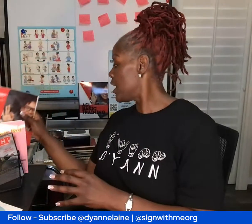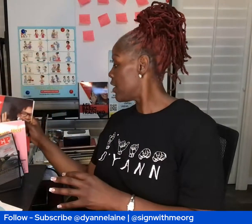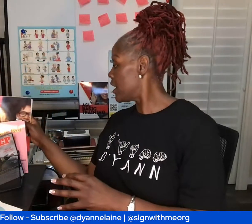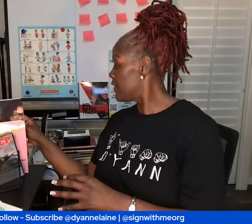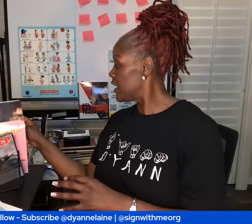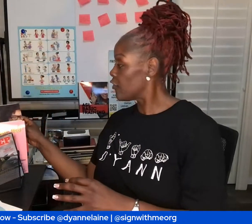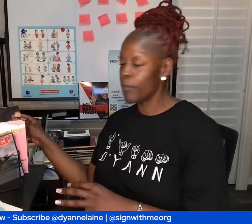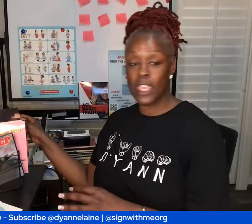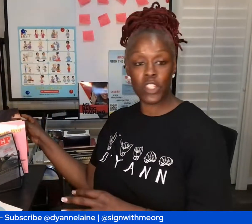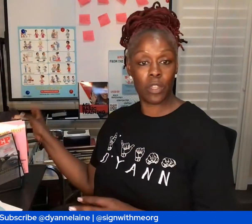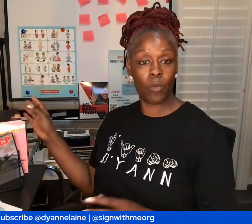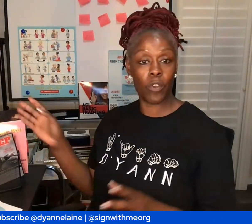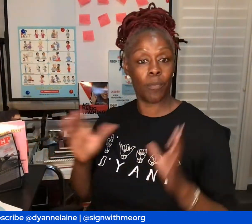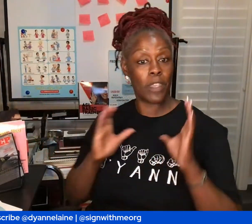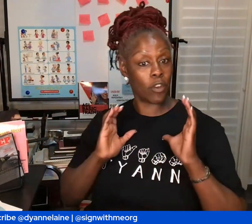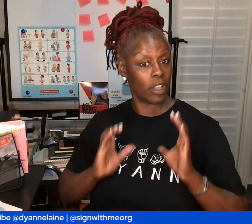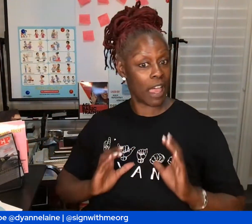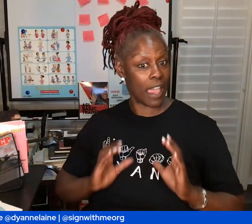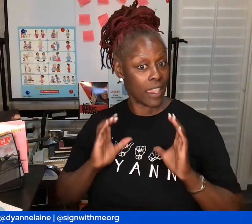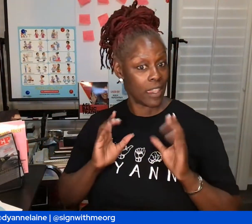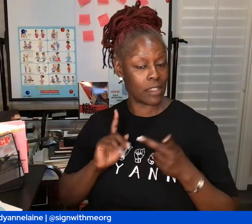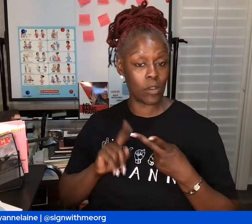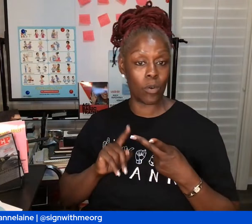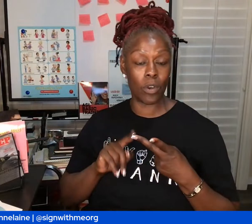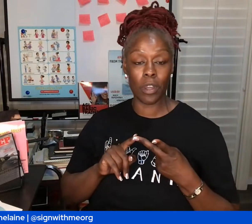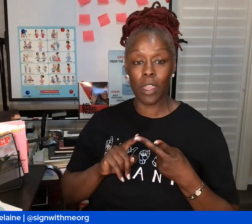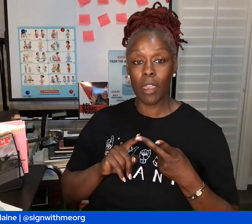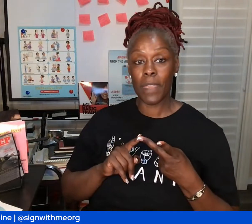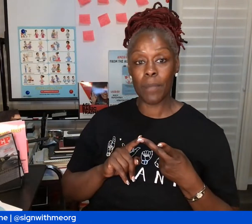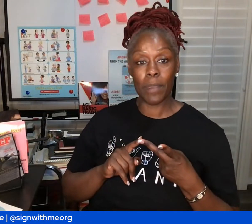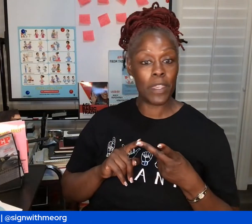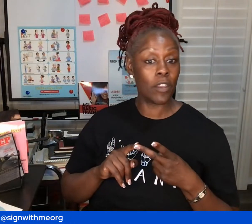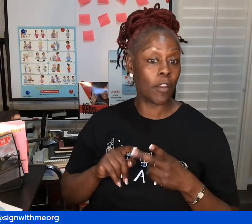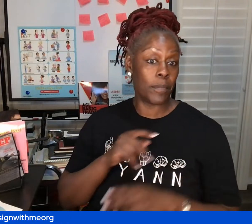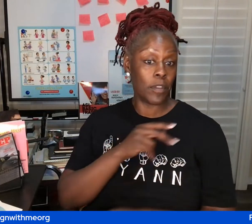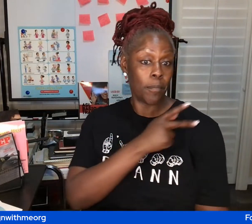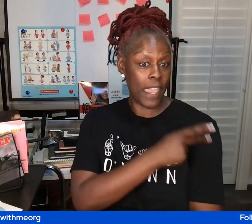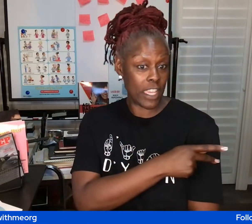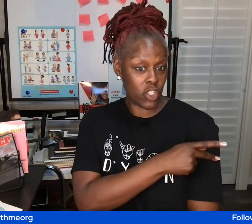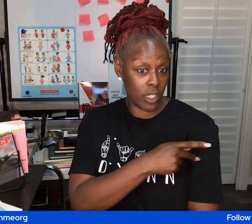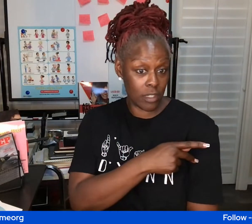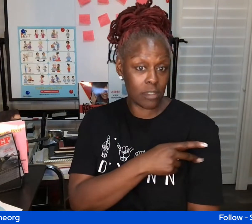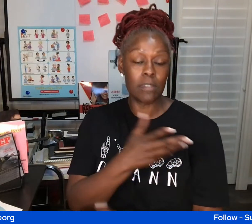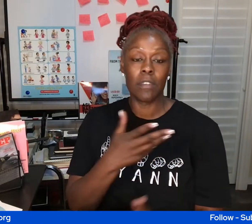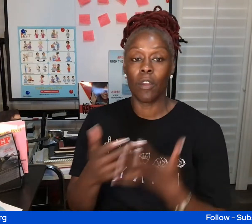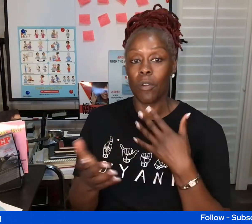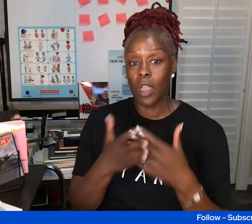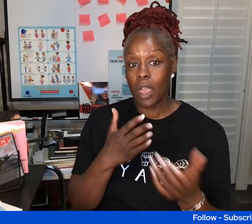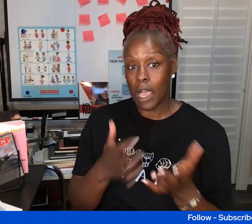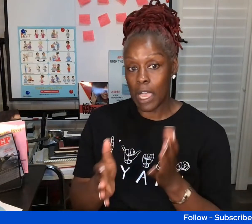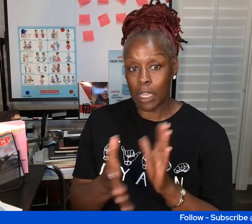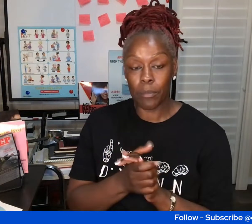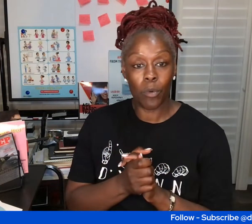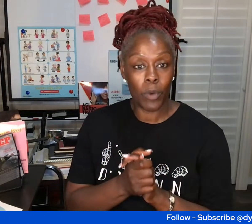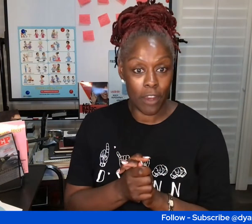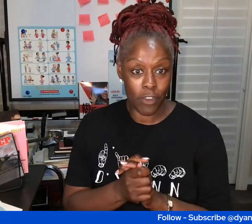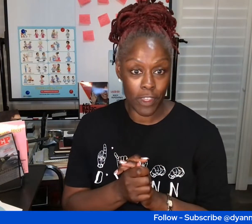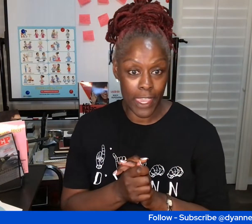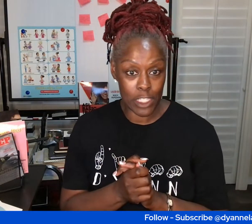sharing of information, whether it be your clients or maybe it be your patients, whatever the case may